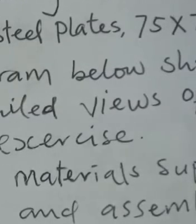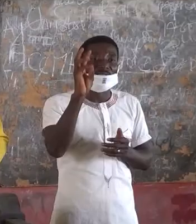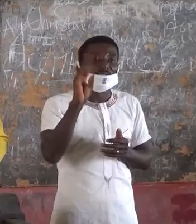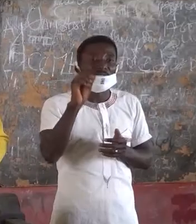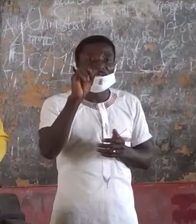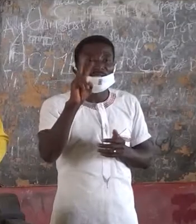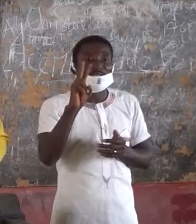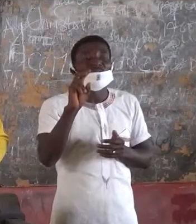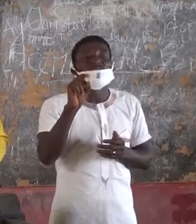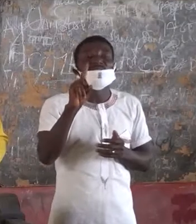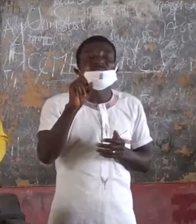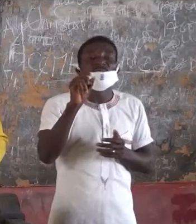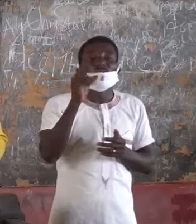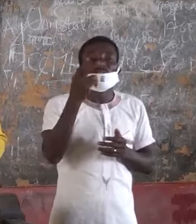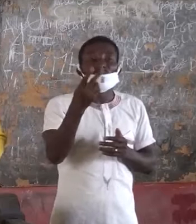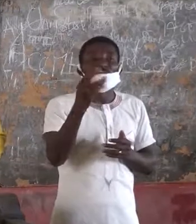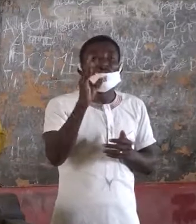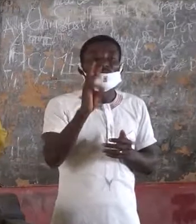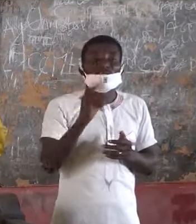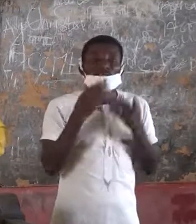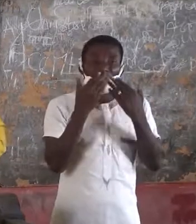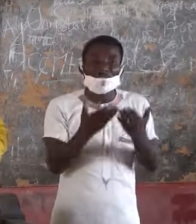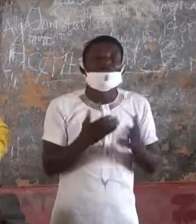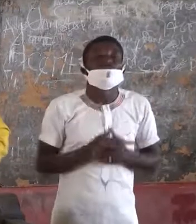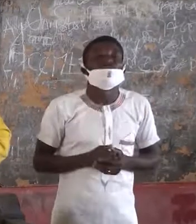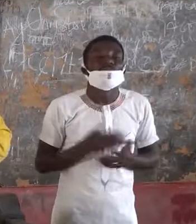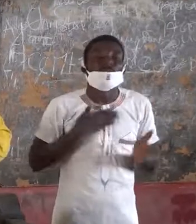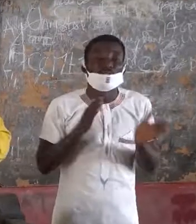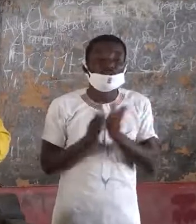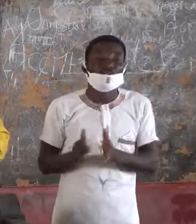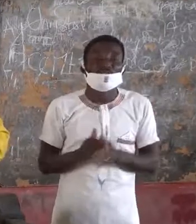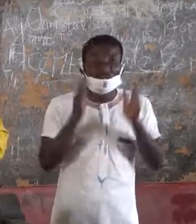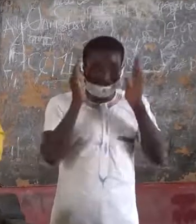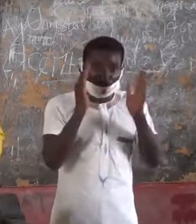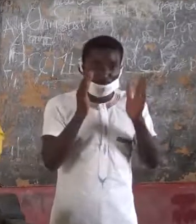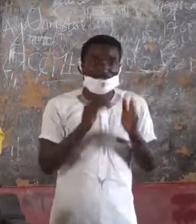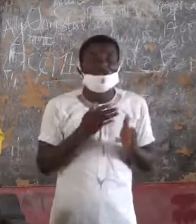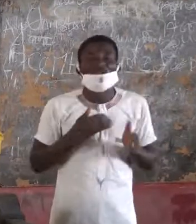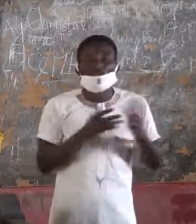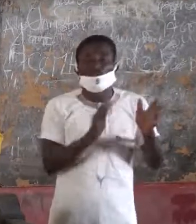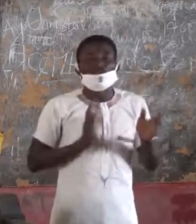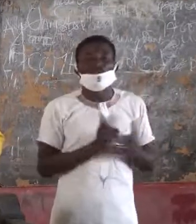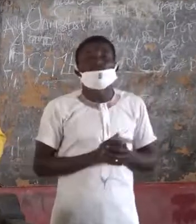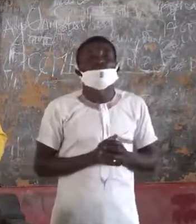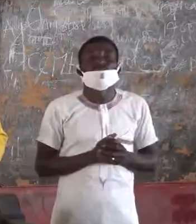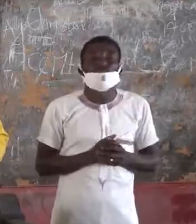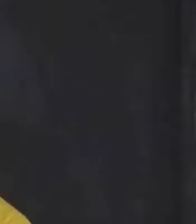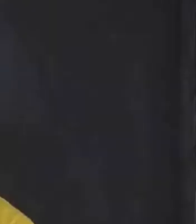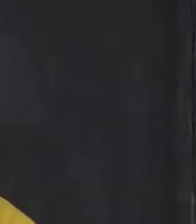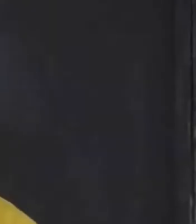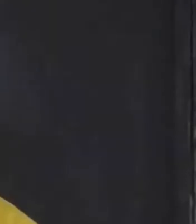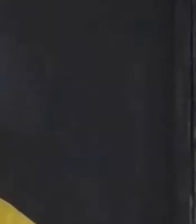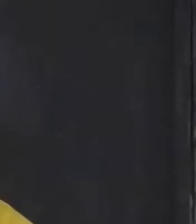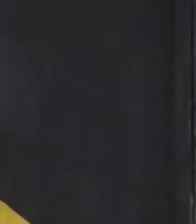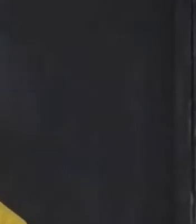070-3960-1126. Thank you. Thank you, my student, for listening and following the processes. We hope to meet